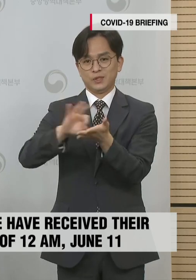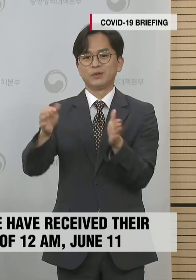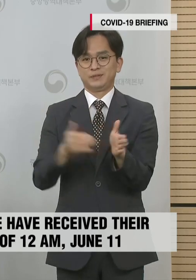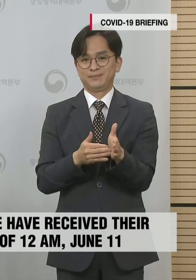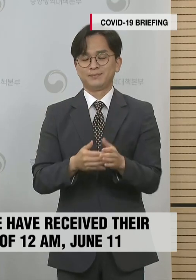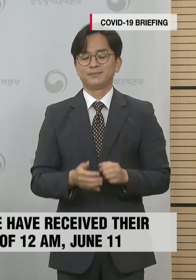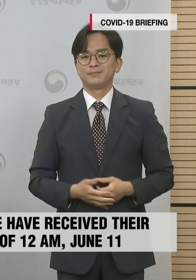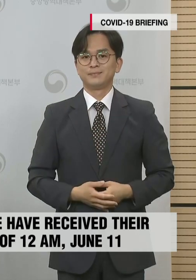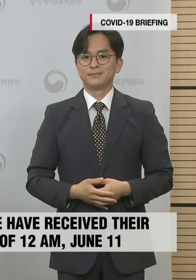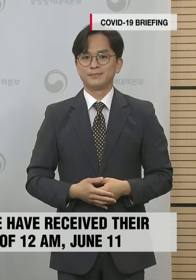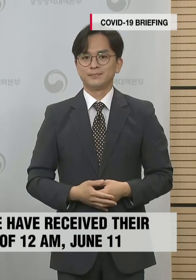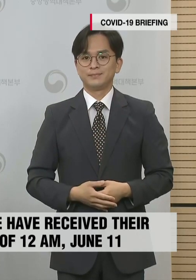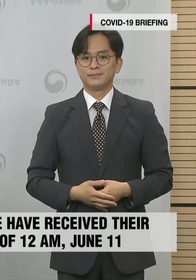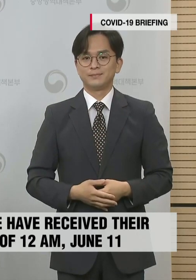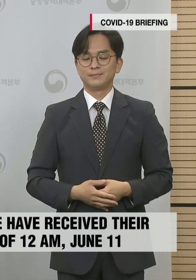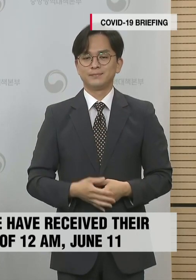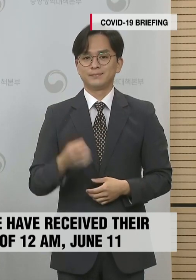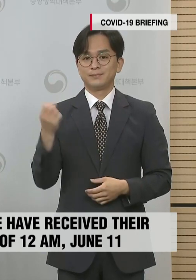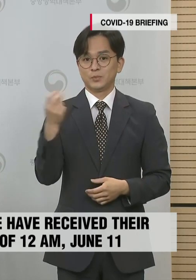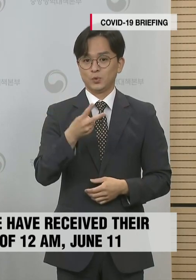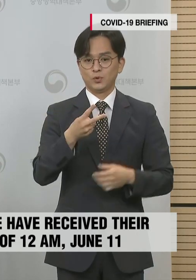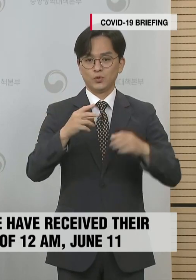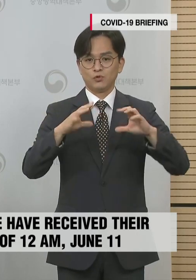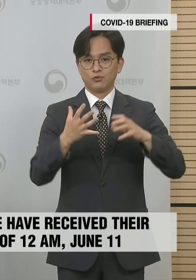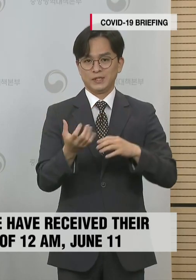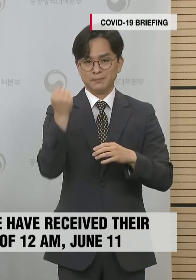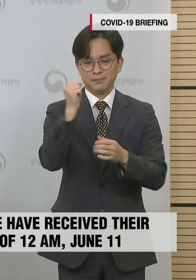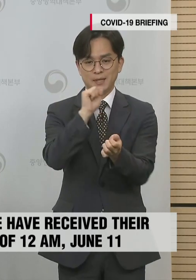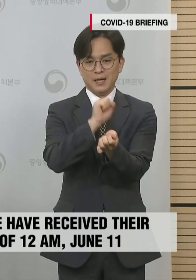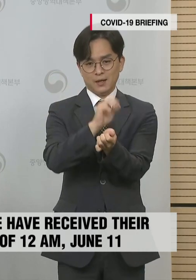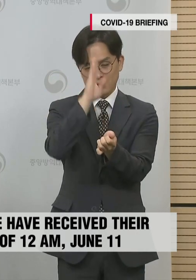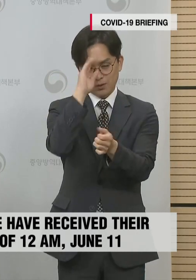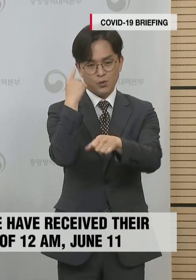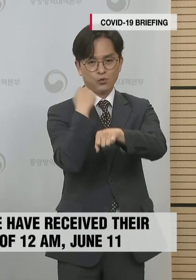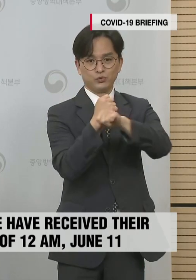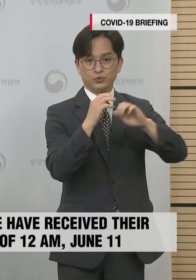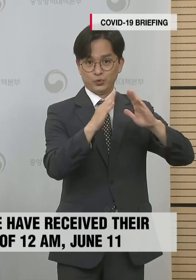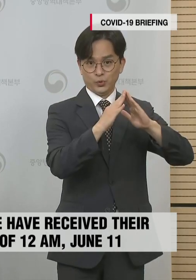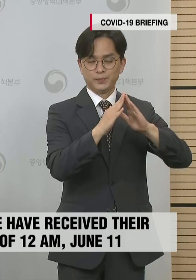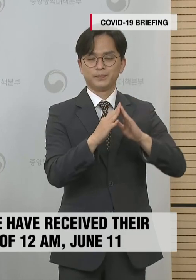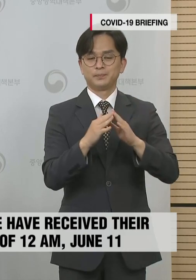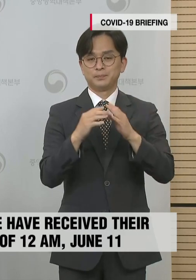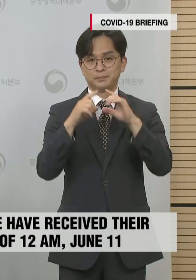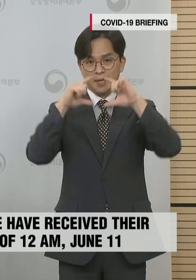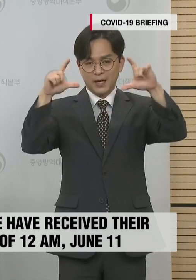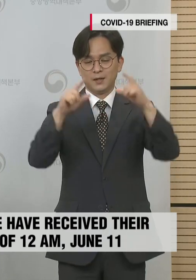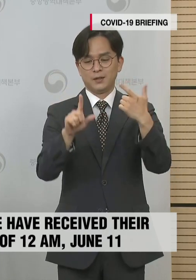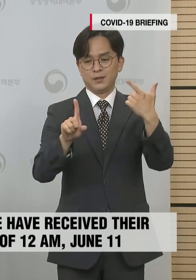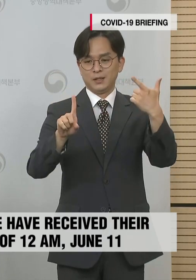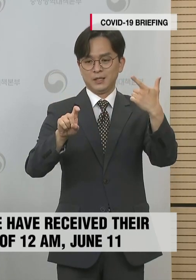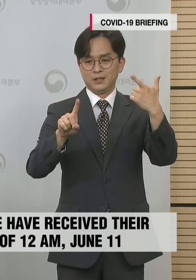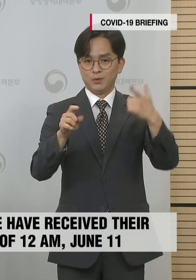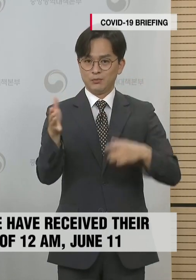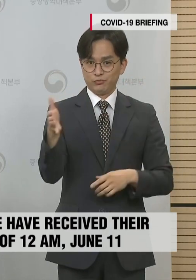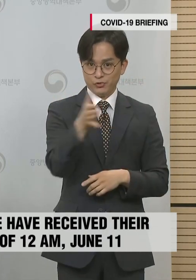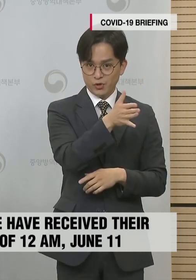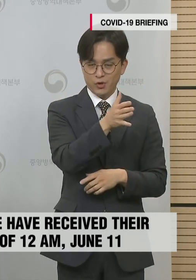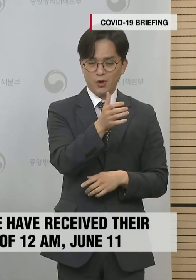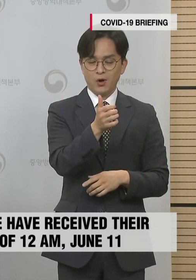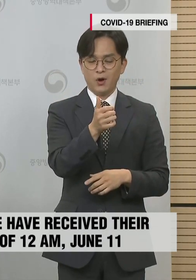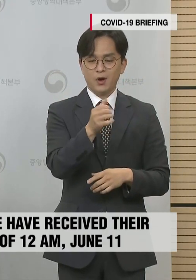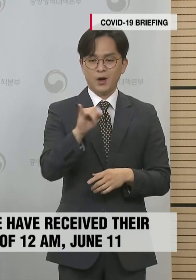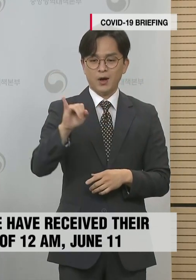of Food and Drug Safety and are also being administered right now. Moreover, the Public Infectious Disease